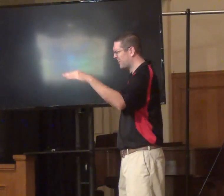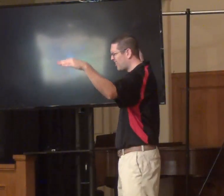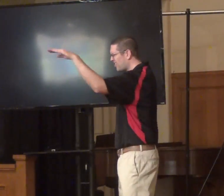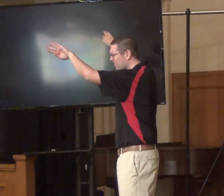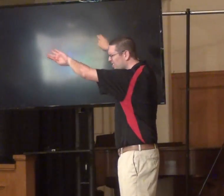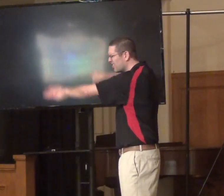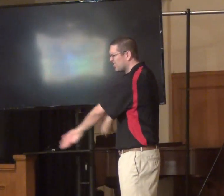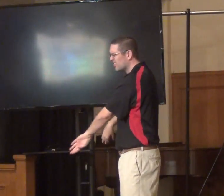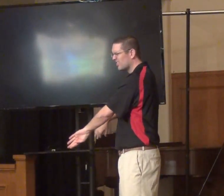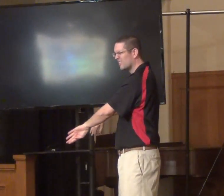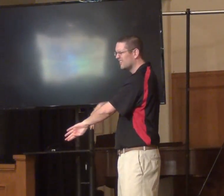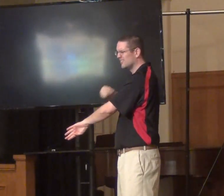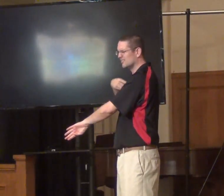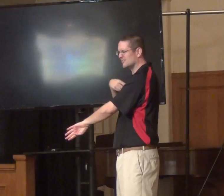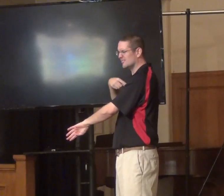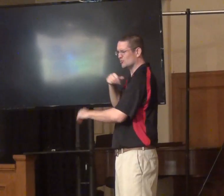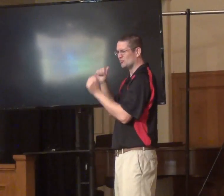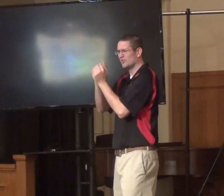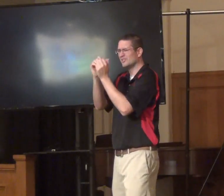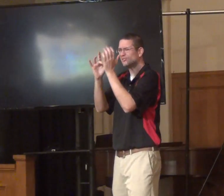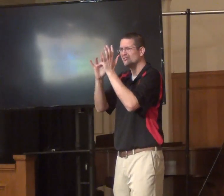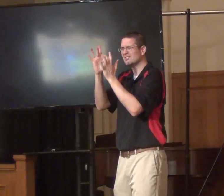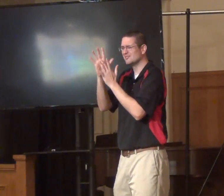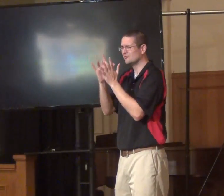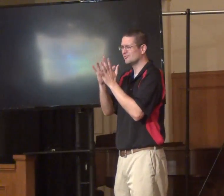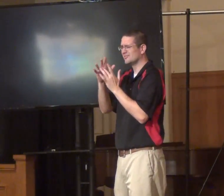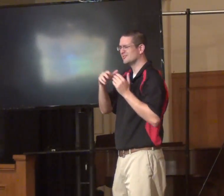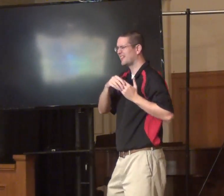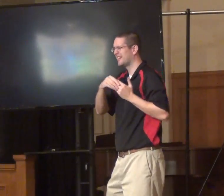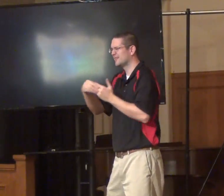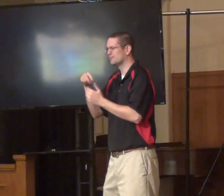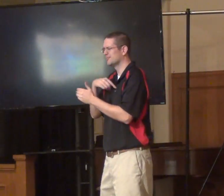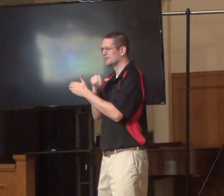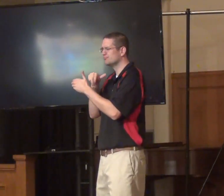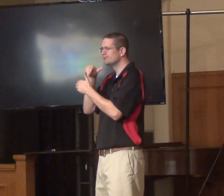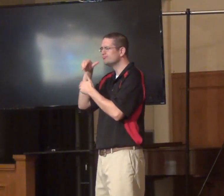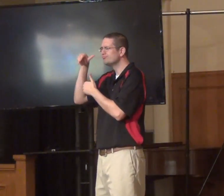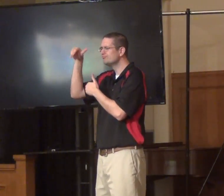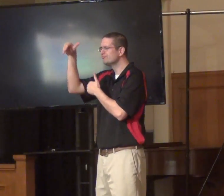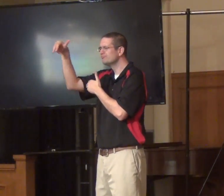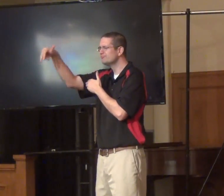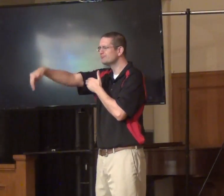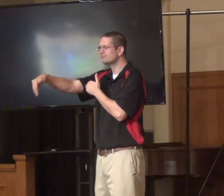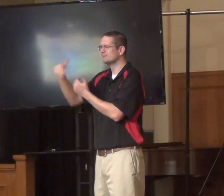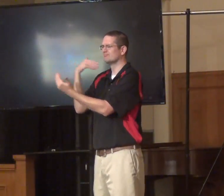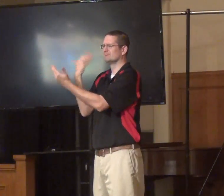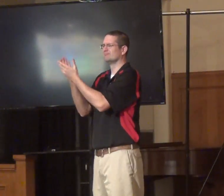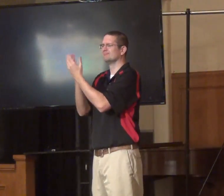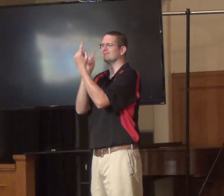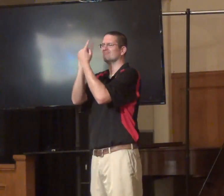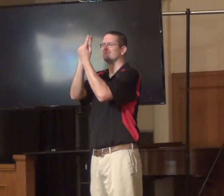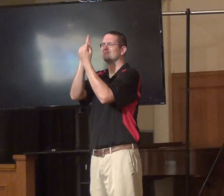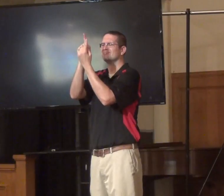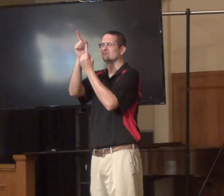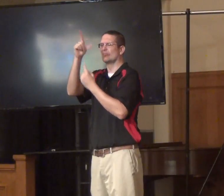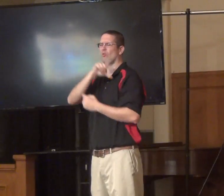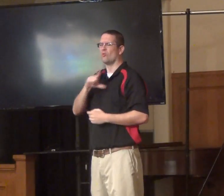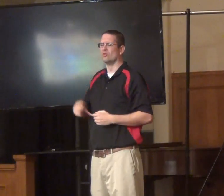Lord. That chasm that is separating us, Jesus can lead me straight across it and I can meet